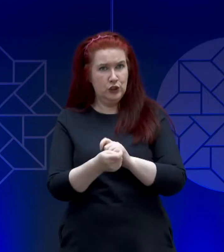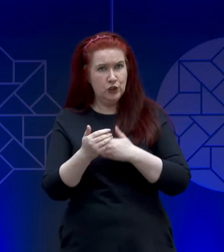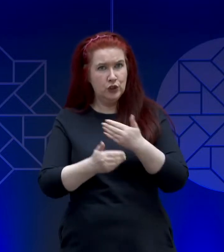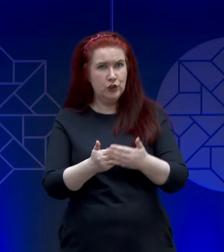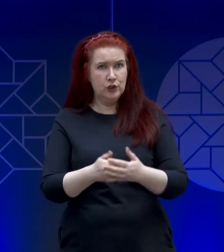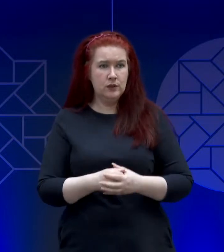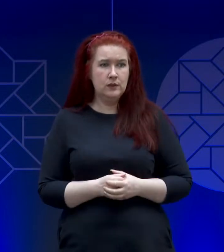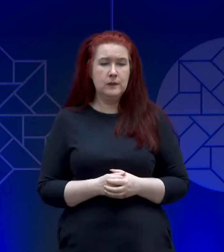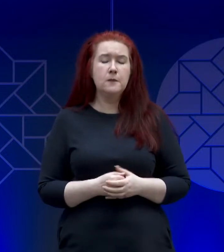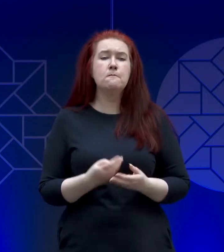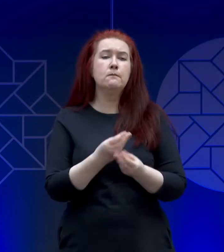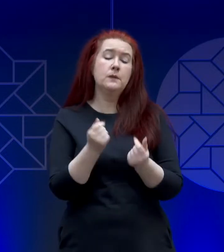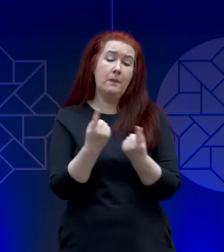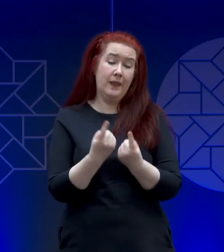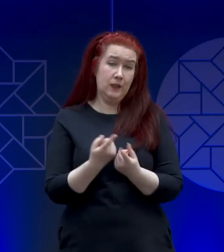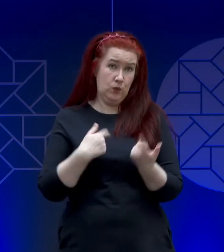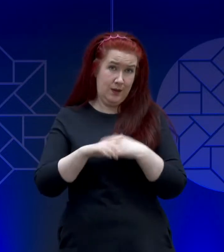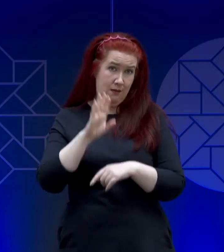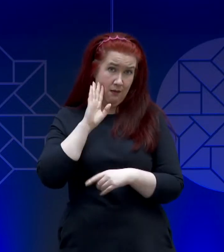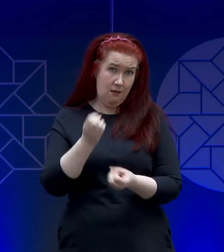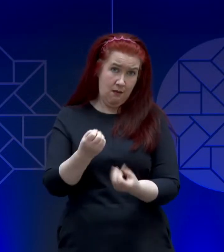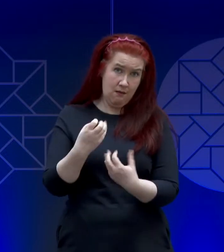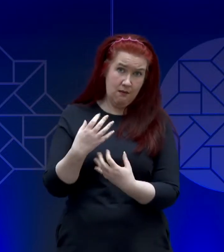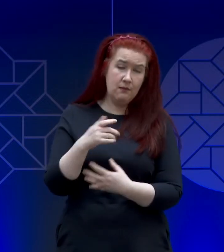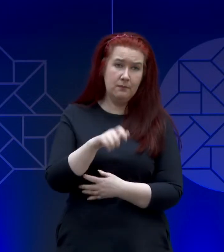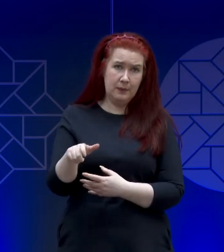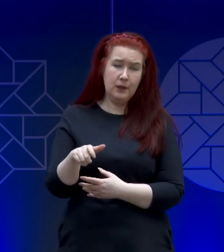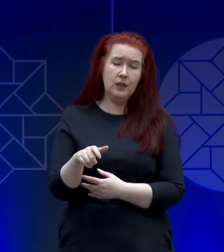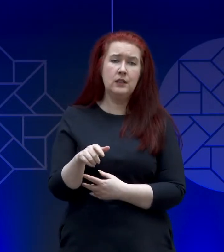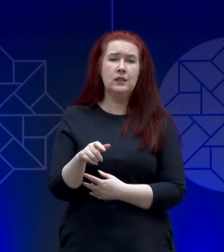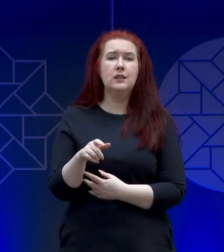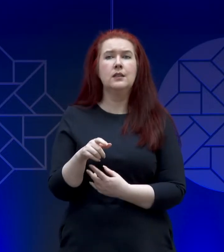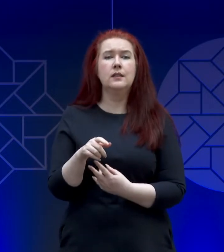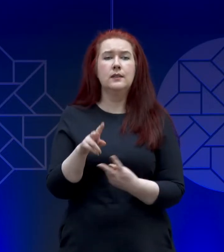Some of the things that we often hear from people, the two main